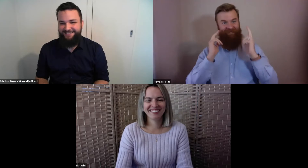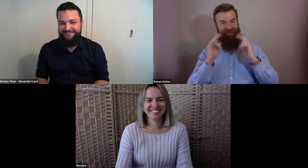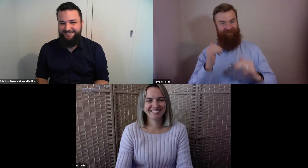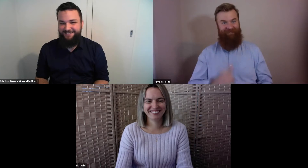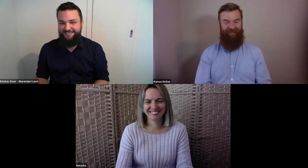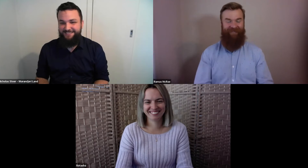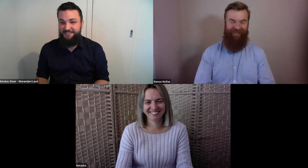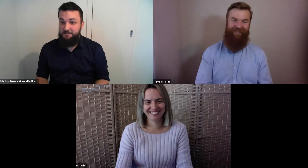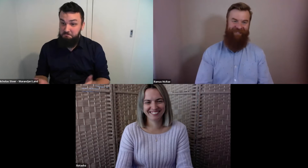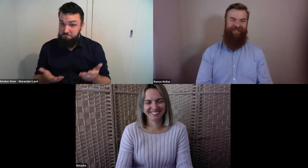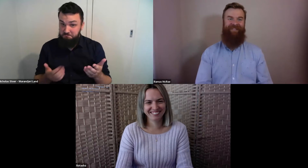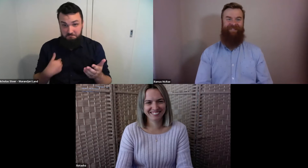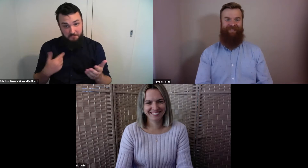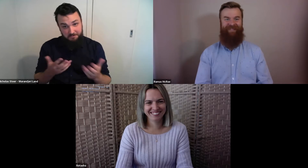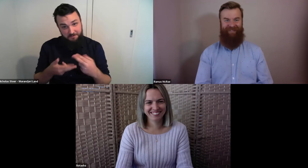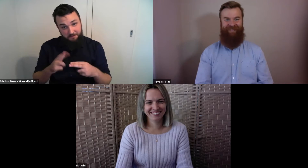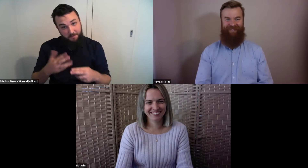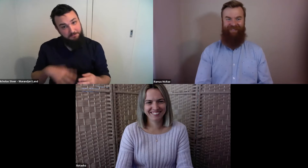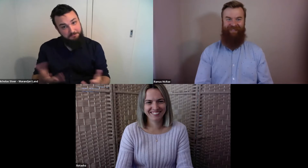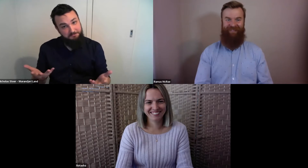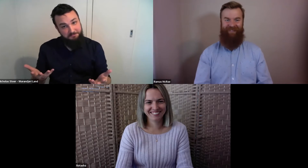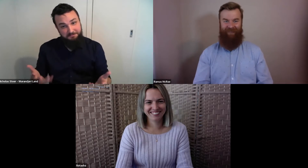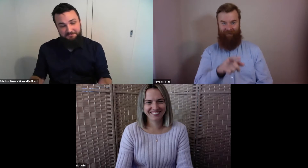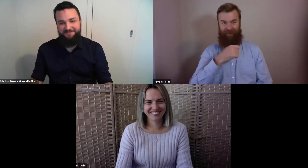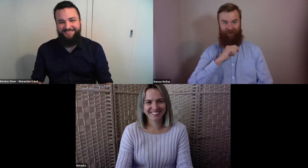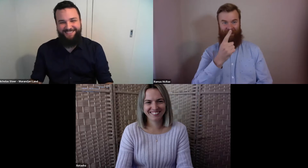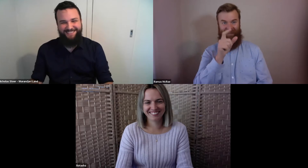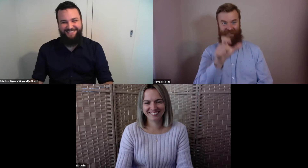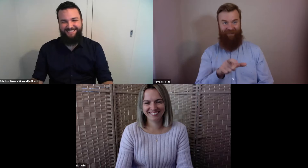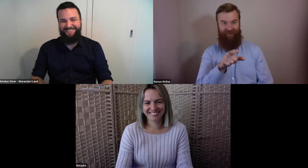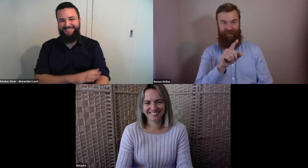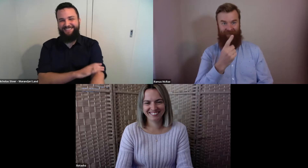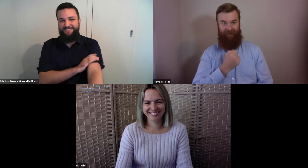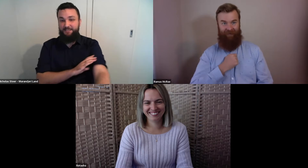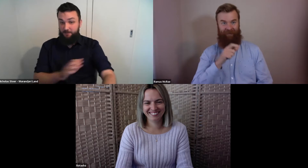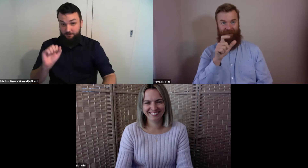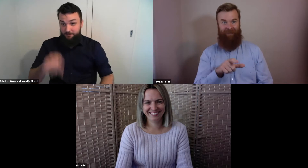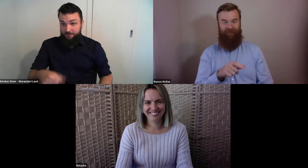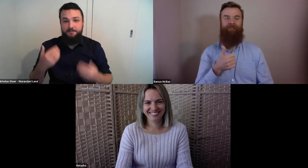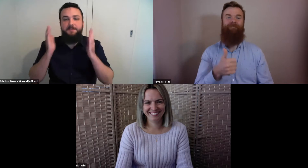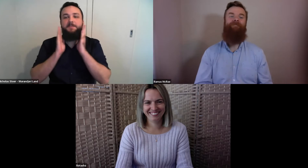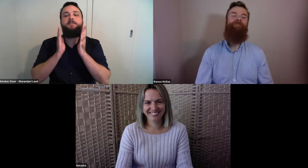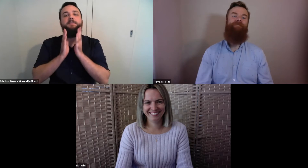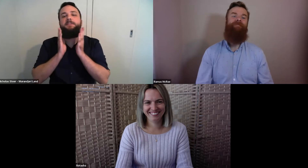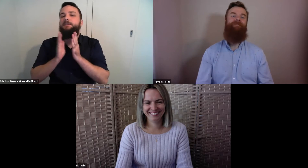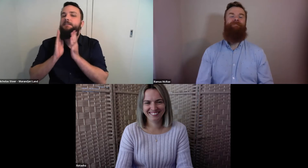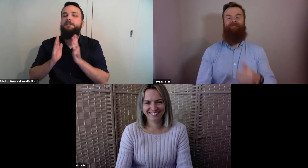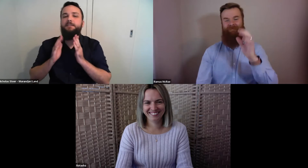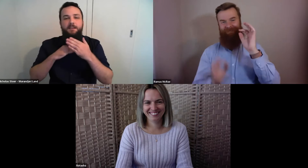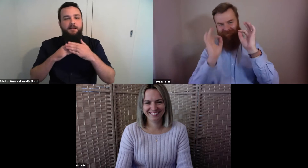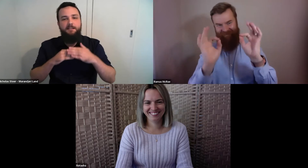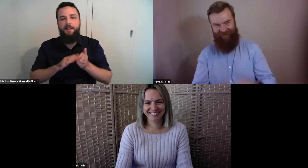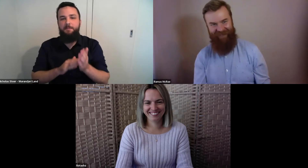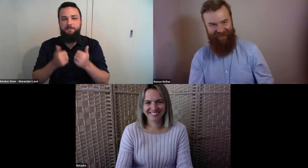a barber business on the side, if you're thinking that I have potential in doing that. I mean, if you're interested. Yes. Well, you know, you can